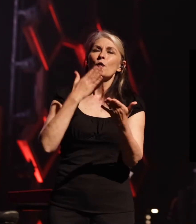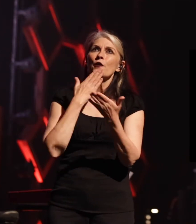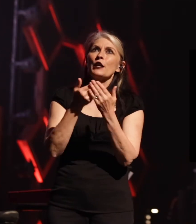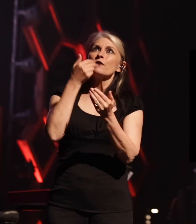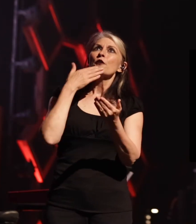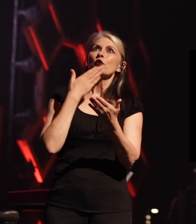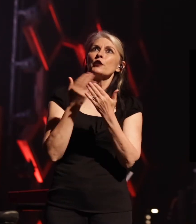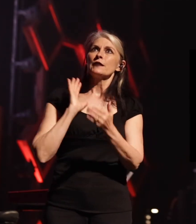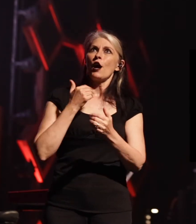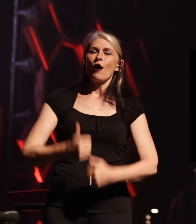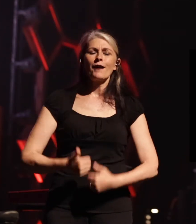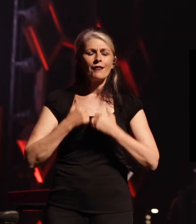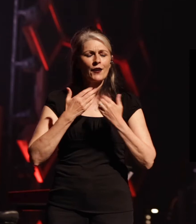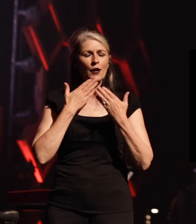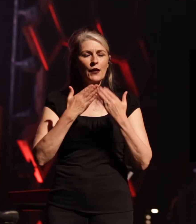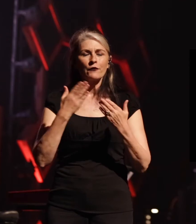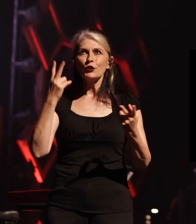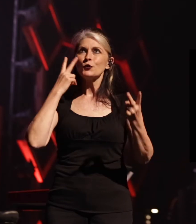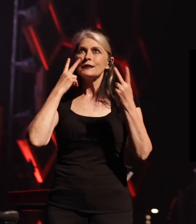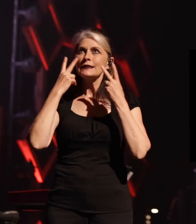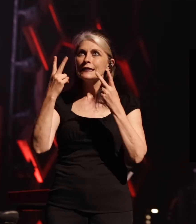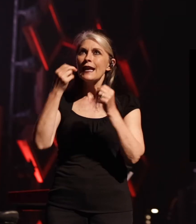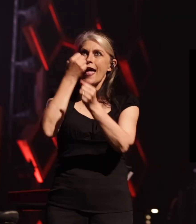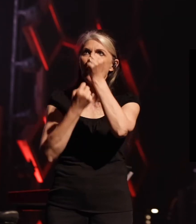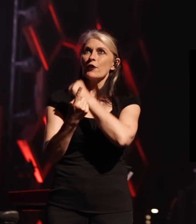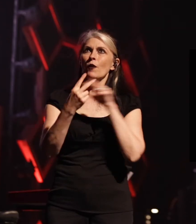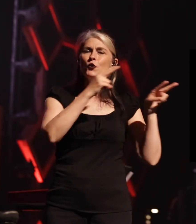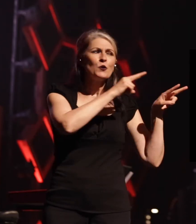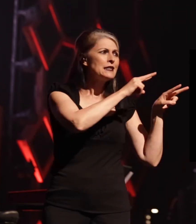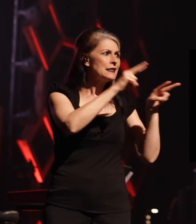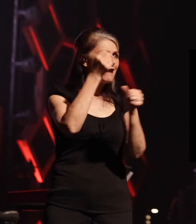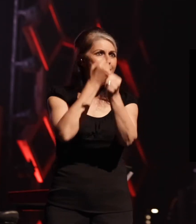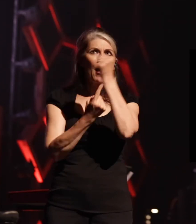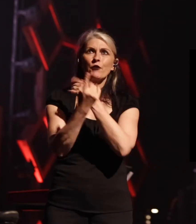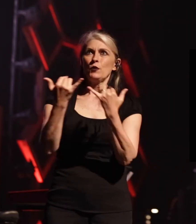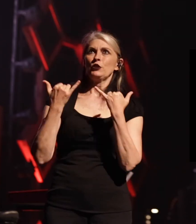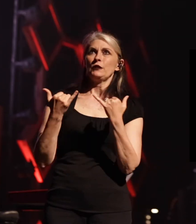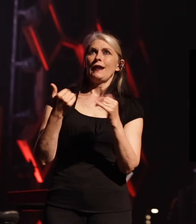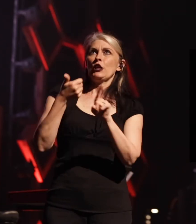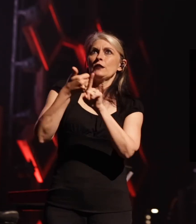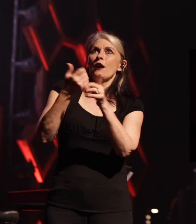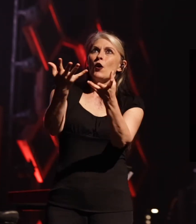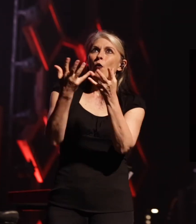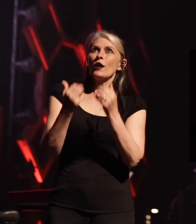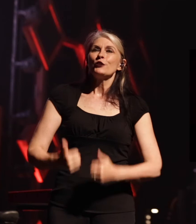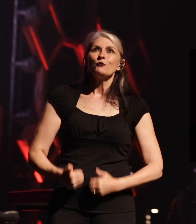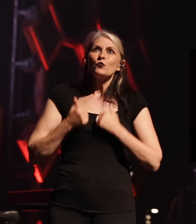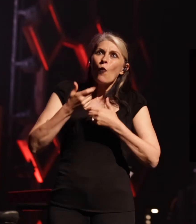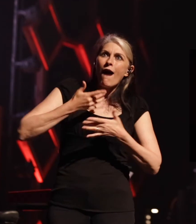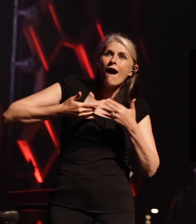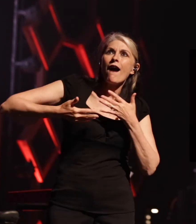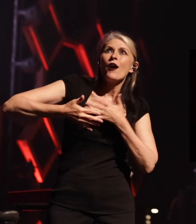so thankful that you see every single person with where they're at today and that you want to dwell with them, that you want to be with